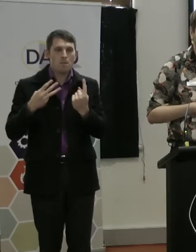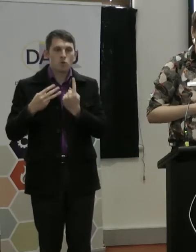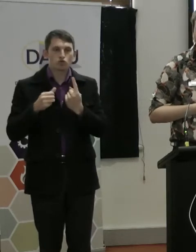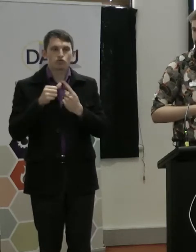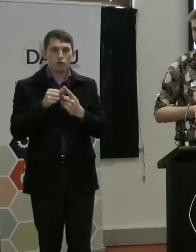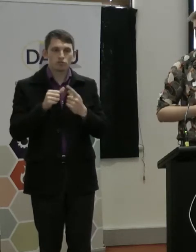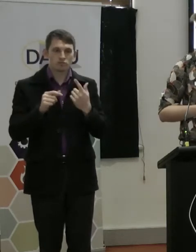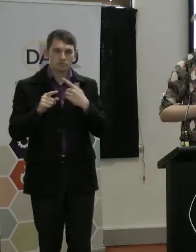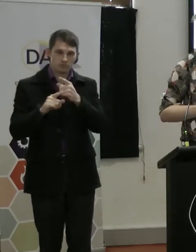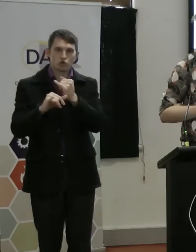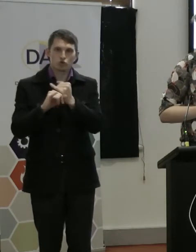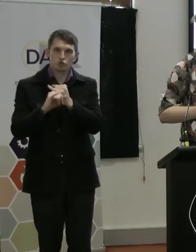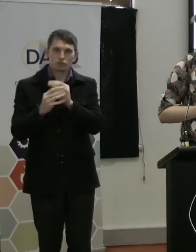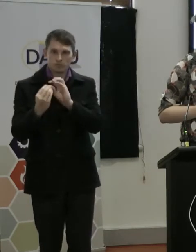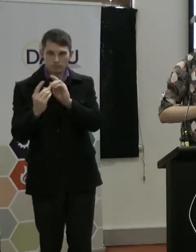an apology.